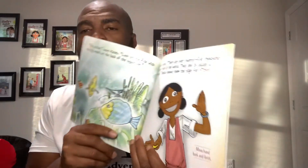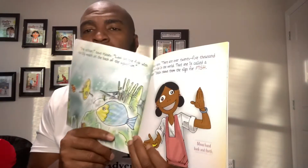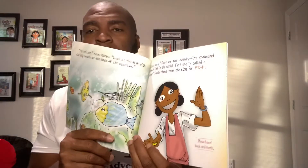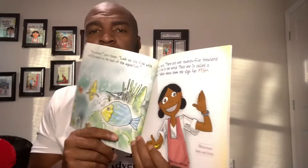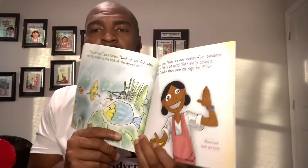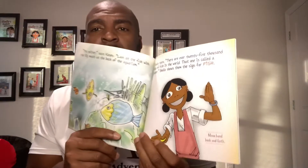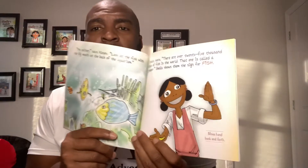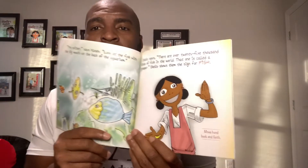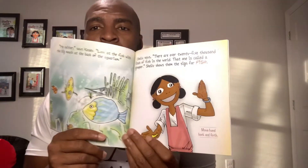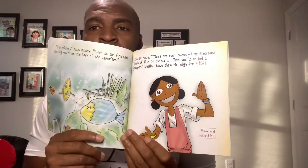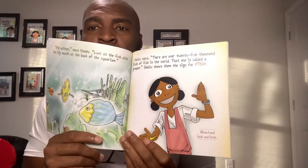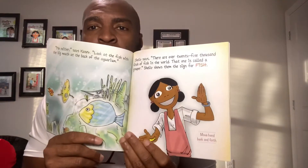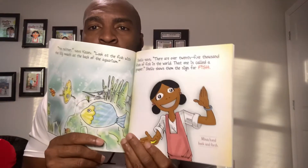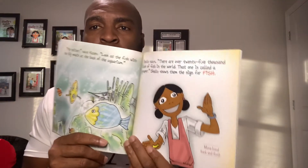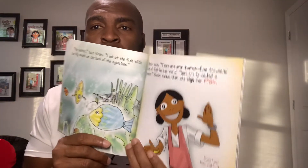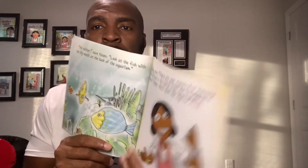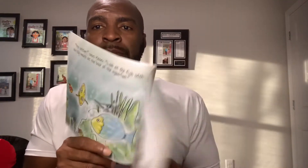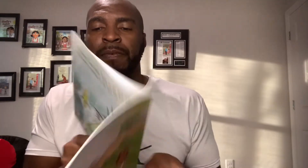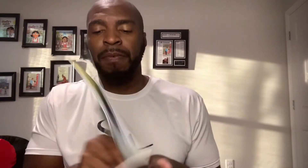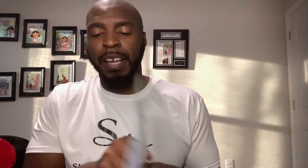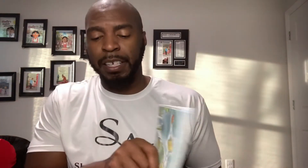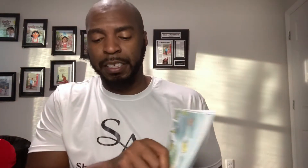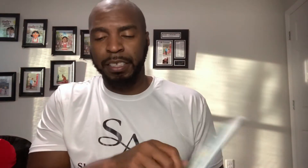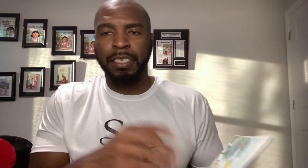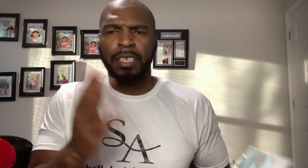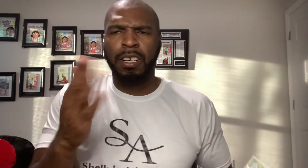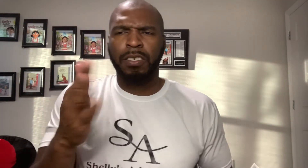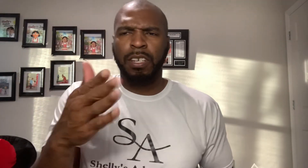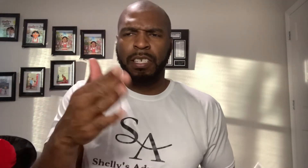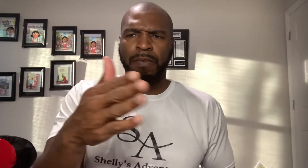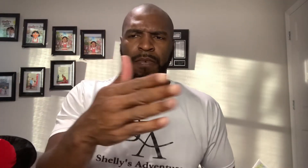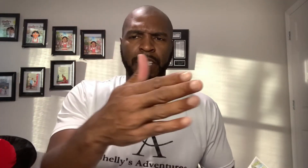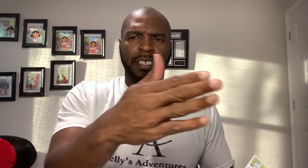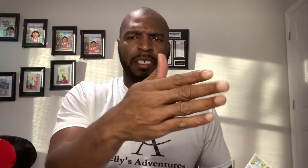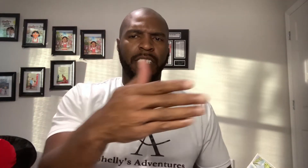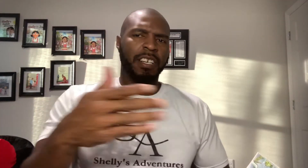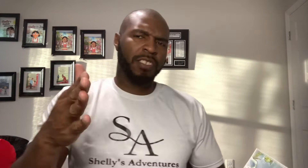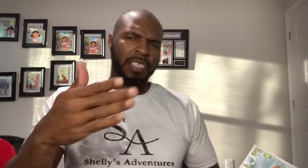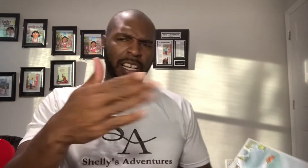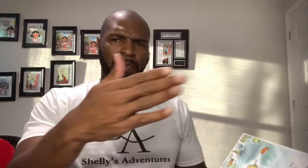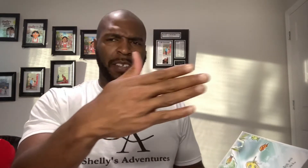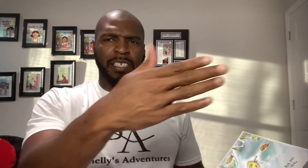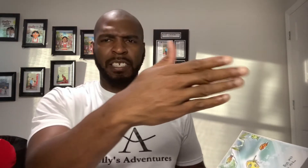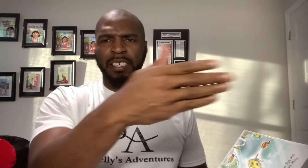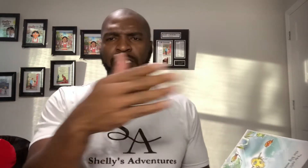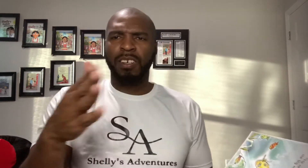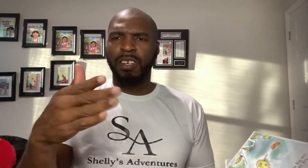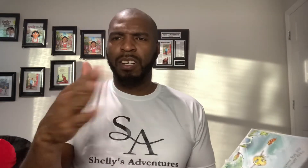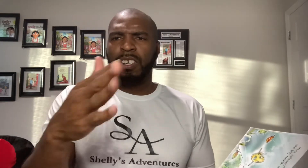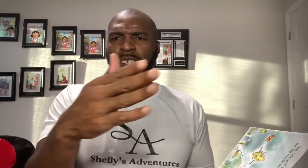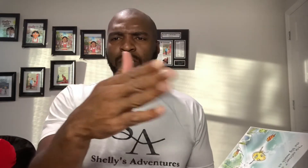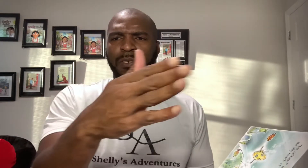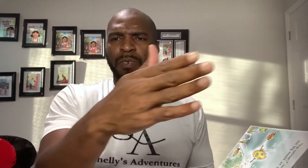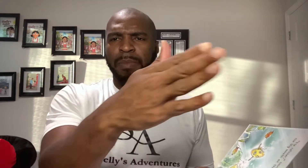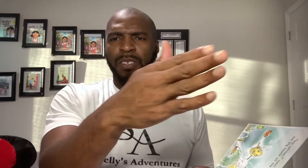the sign for fish. So this is fish. So it's like the fish is just swimming through the